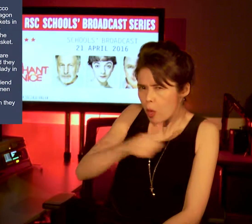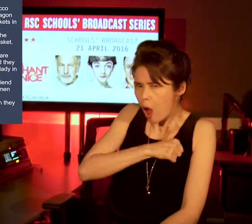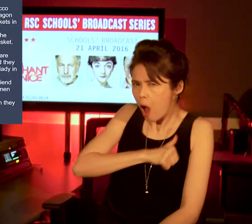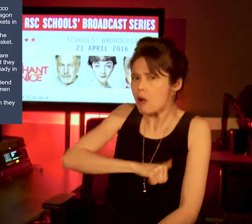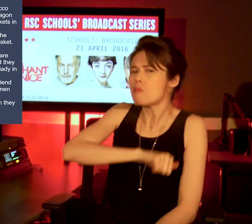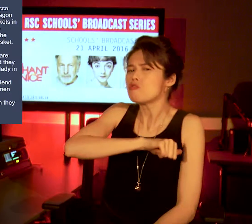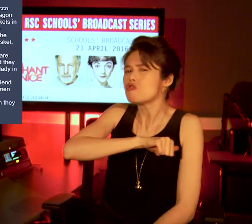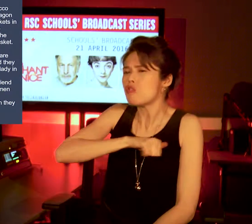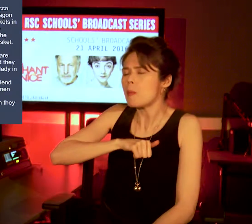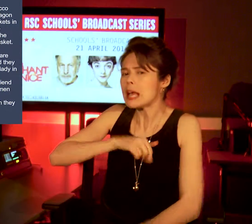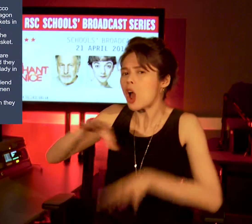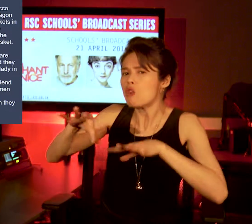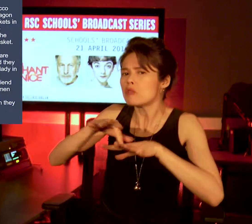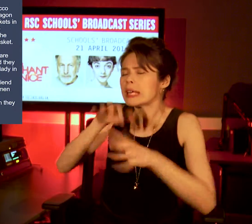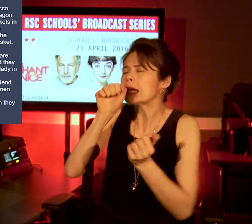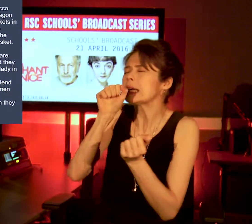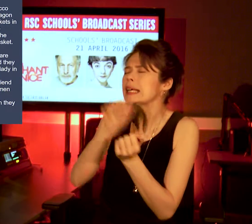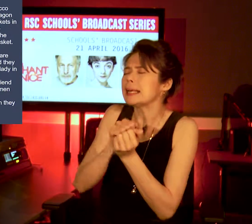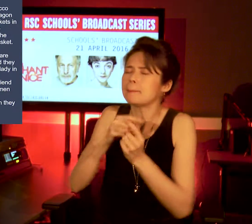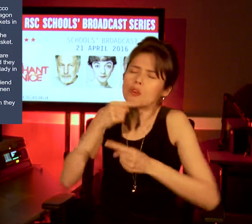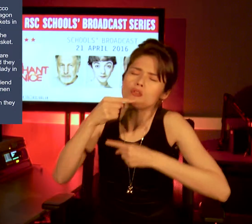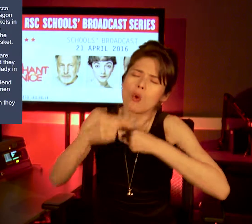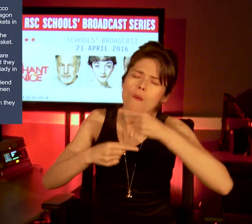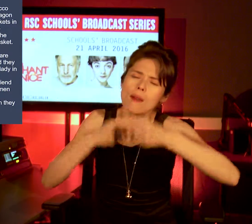which the men promise to keep.